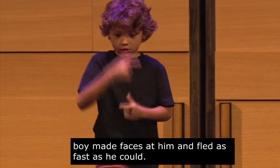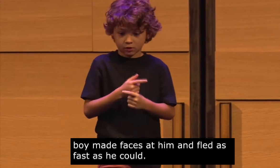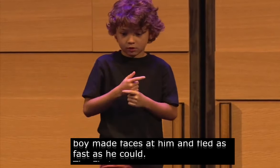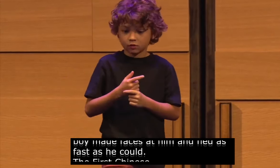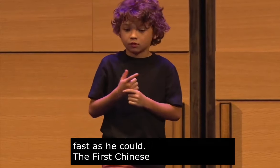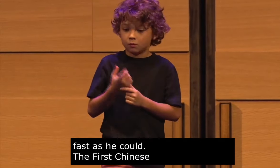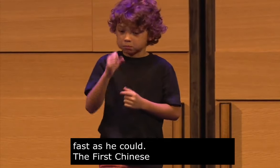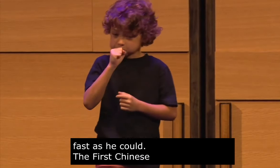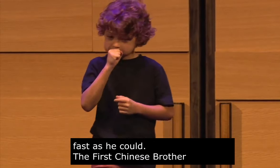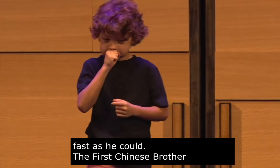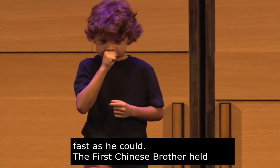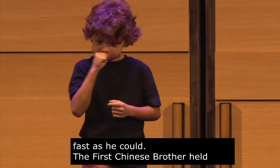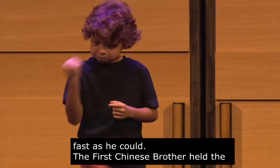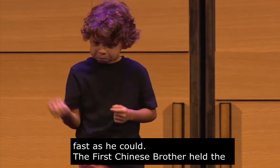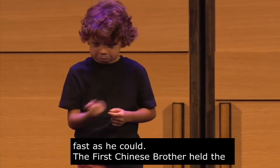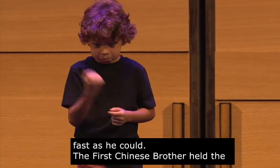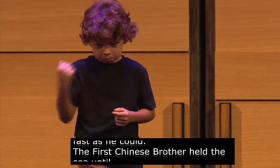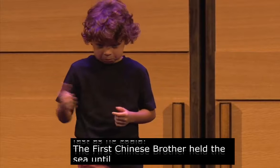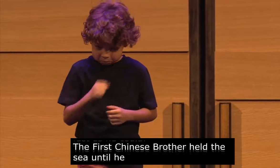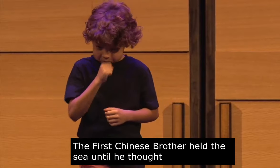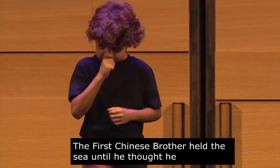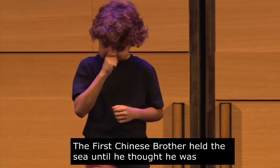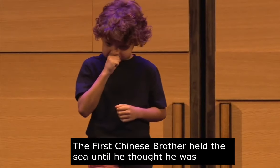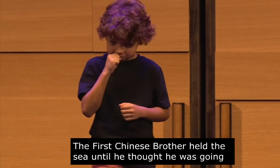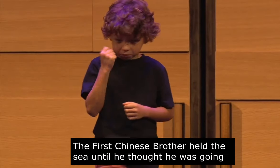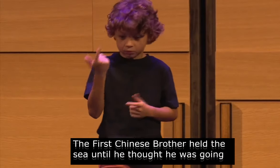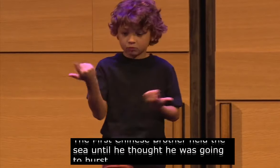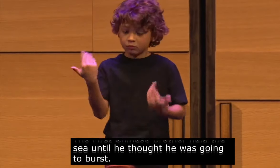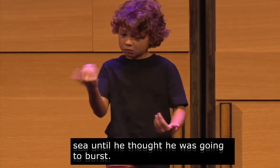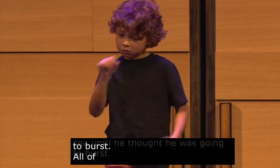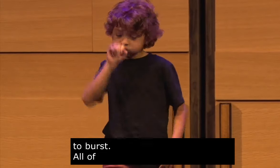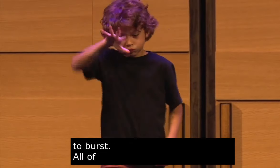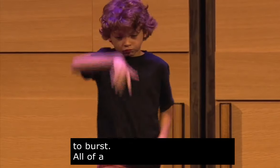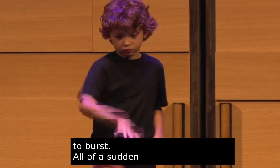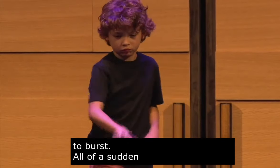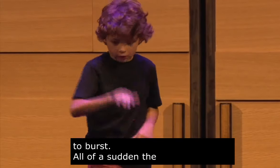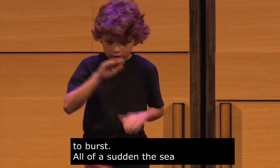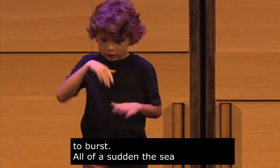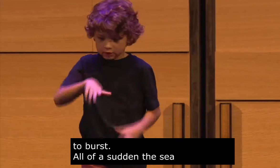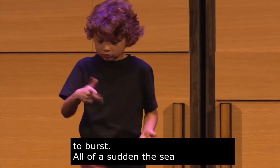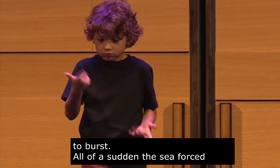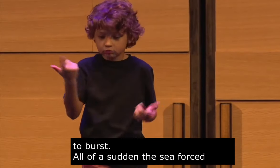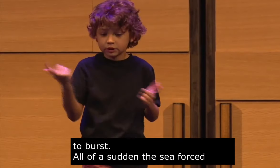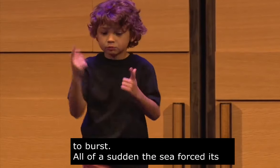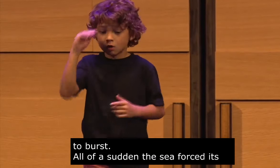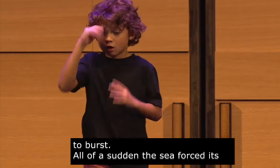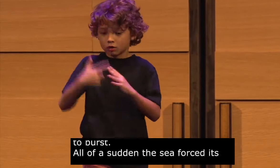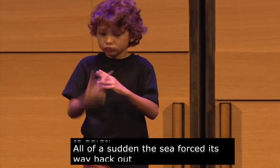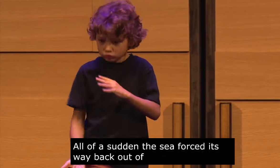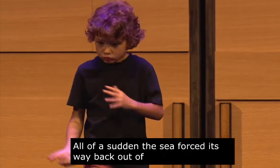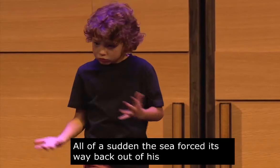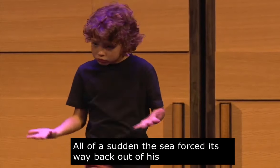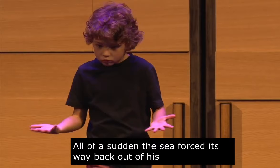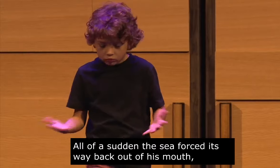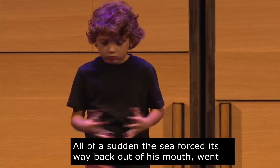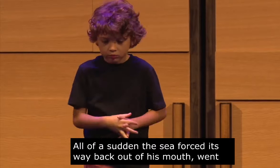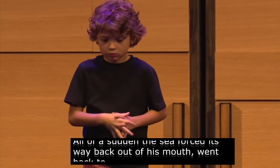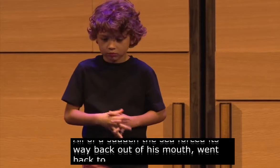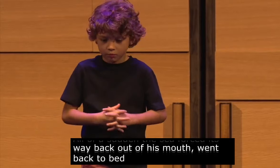The first Chinese brother held the sea until he thought he was going to burst. All of a sudden, the sea forced its way back out of his mouth, went back to